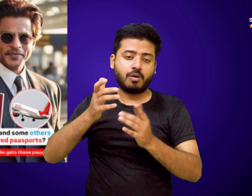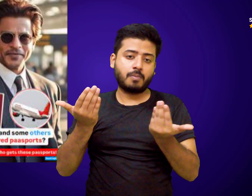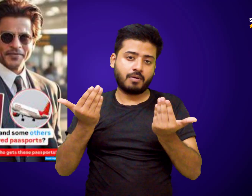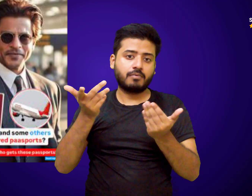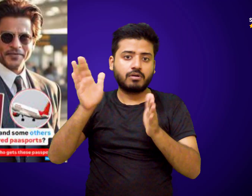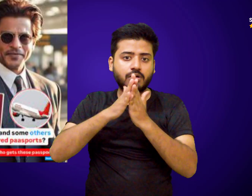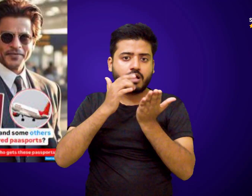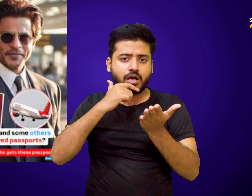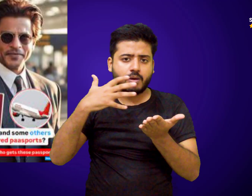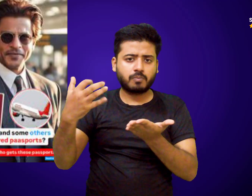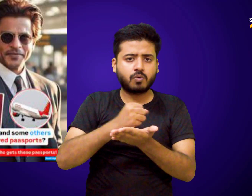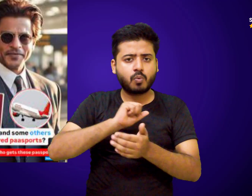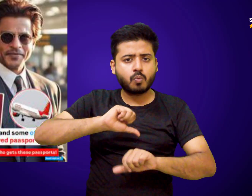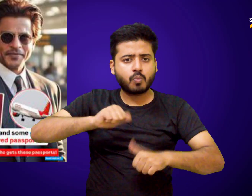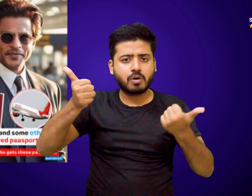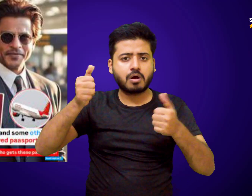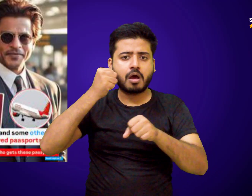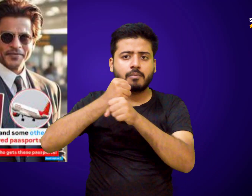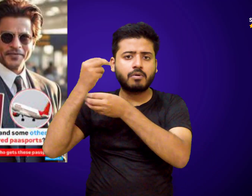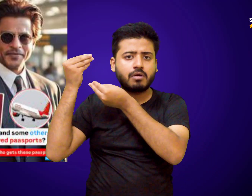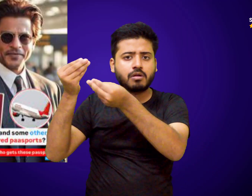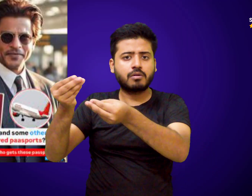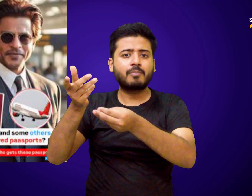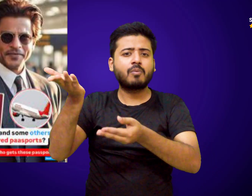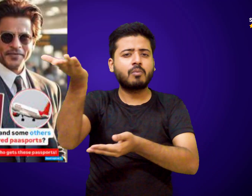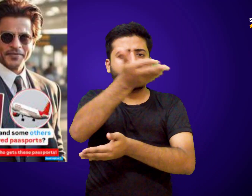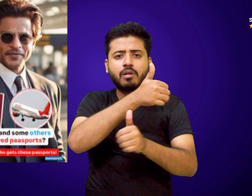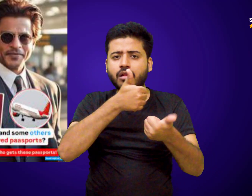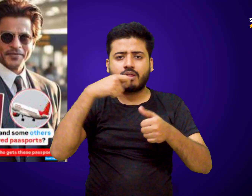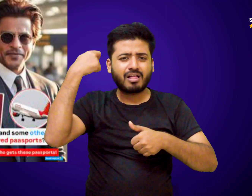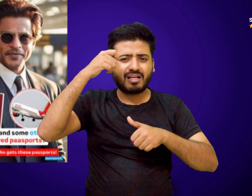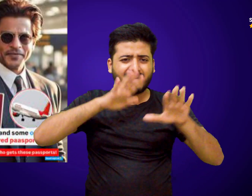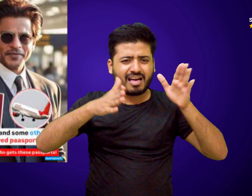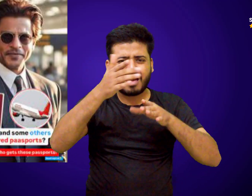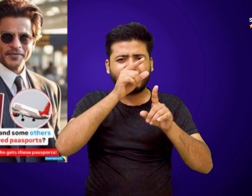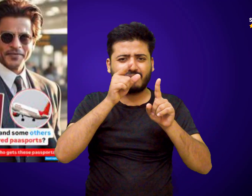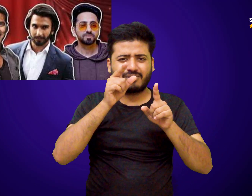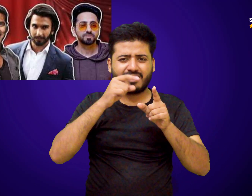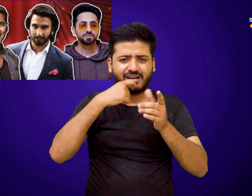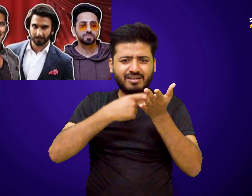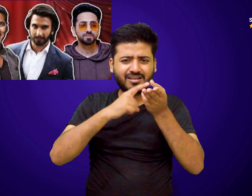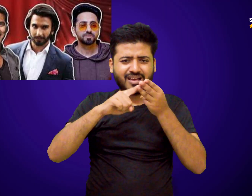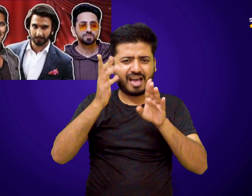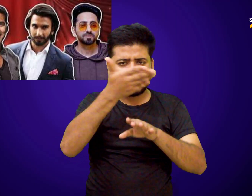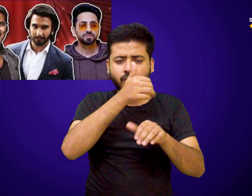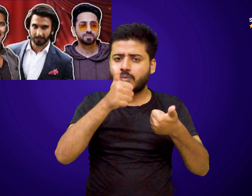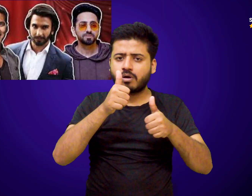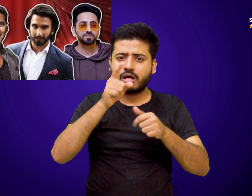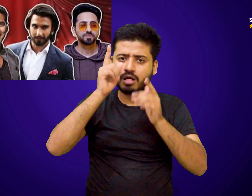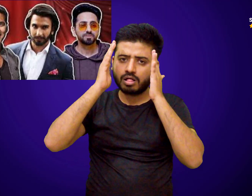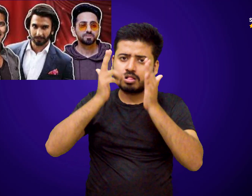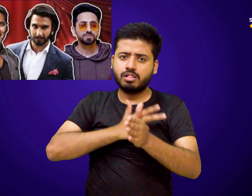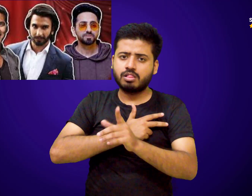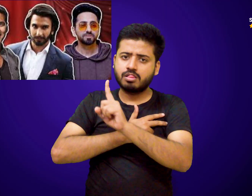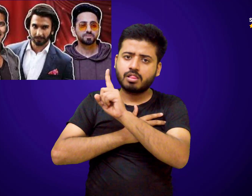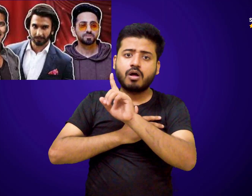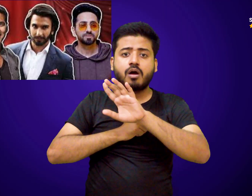term refers to a specific type of Indian passport that was proposed but ultimately not issued. The key information about this category is